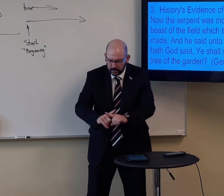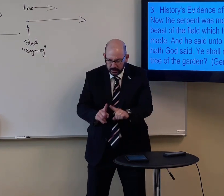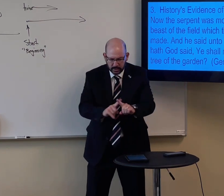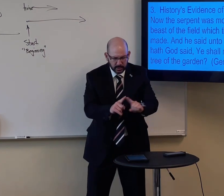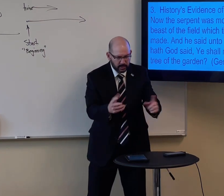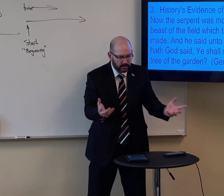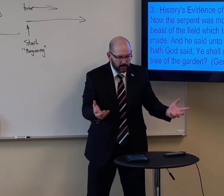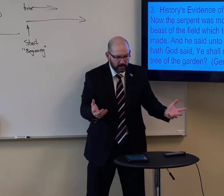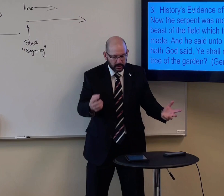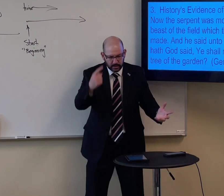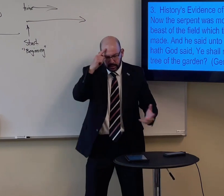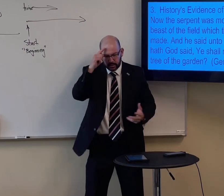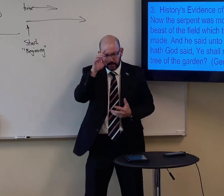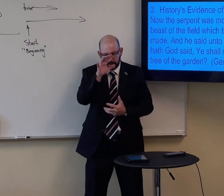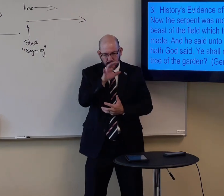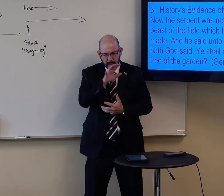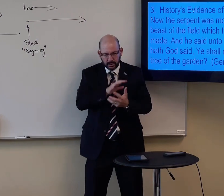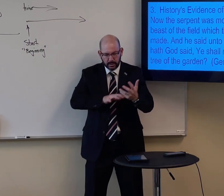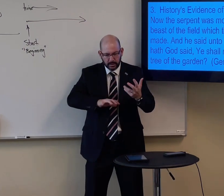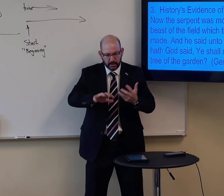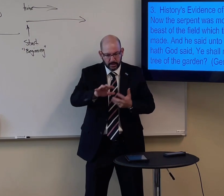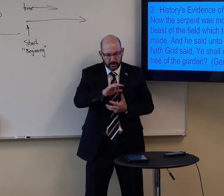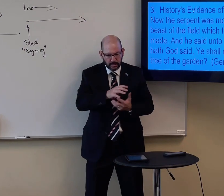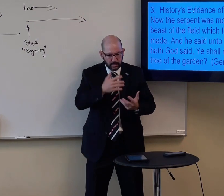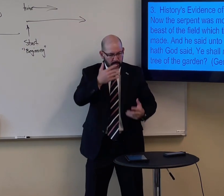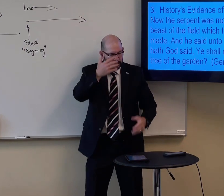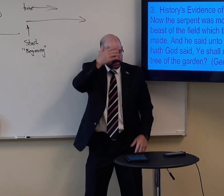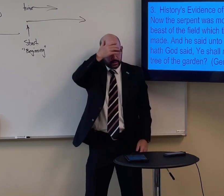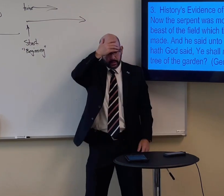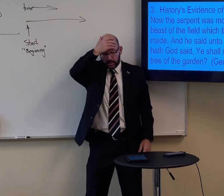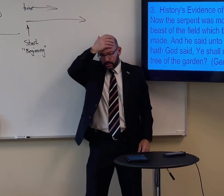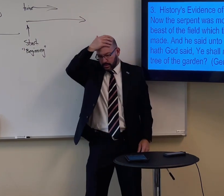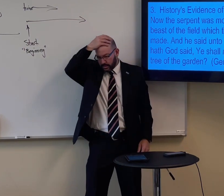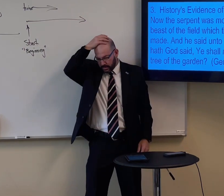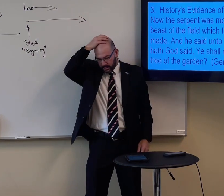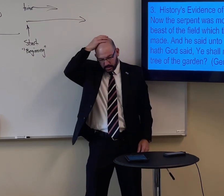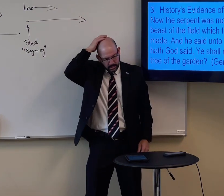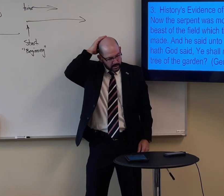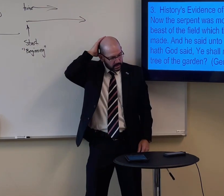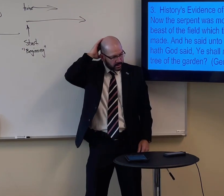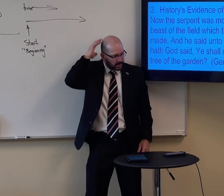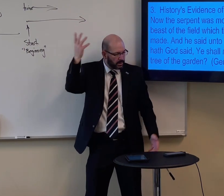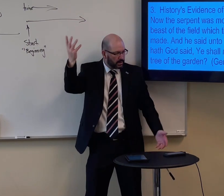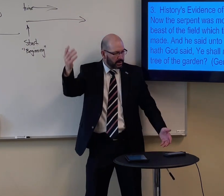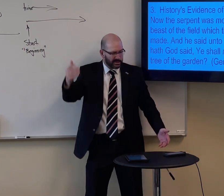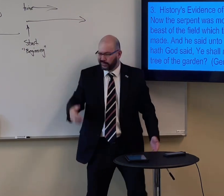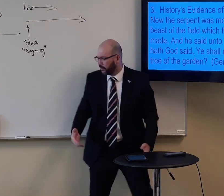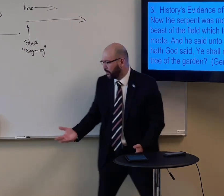All these different versions, they say different things. And you say, man, I don't know which one to believe.